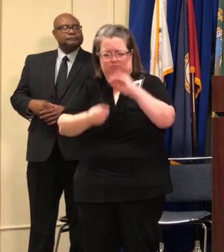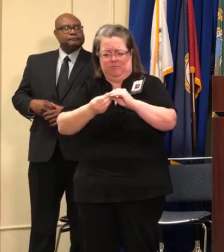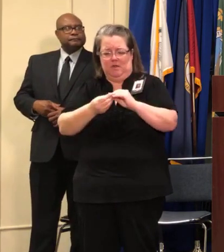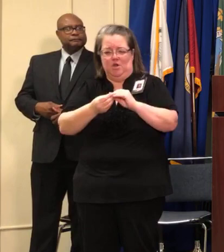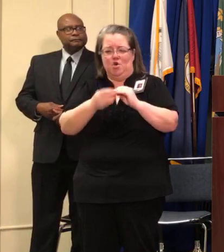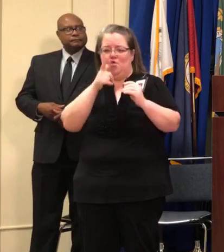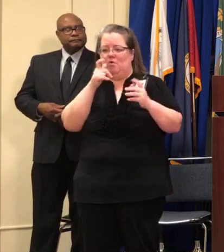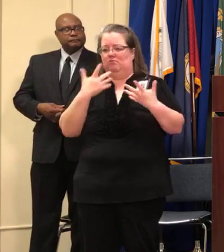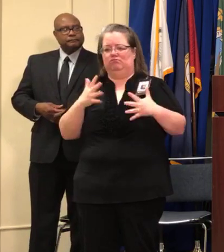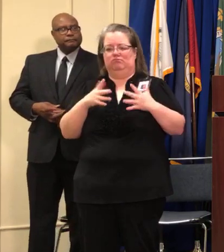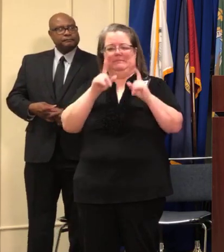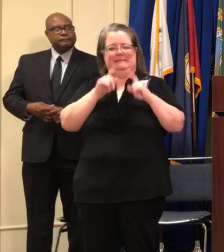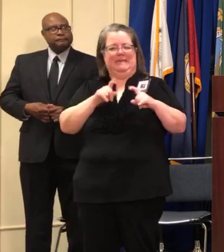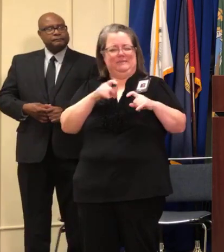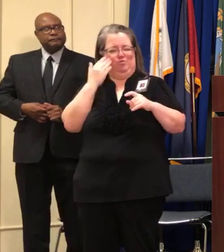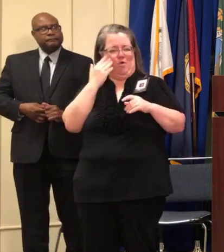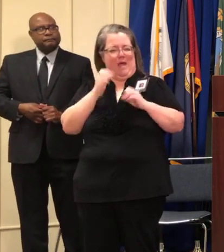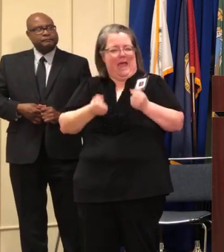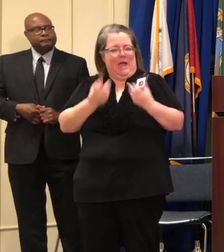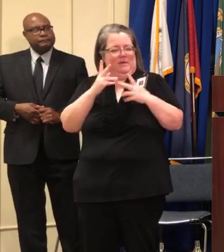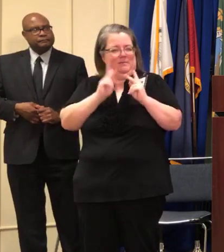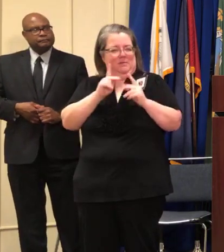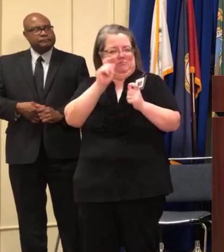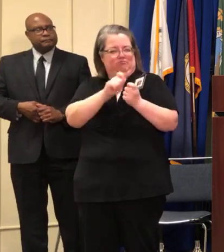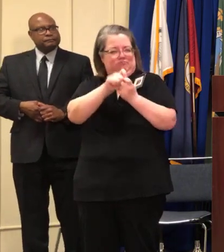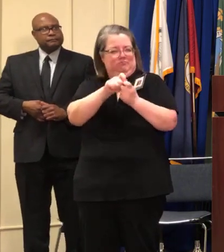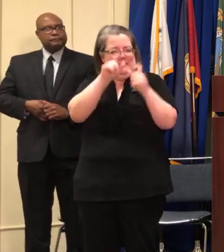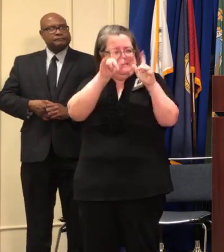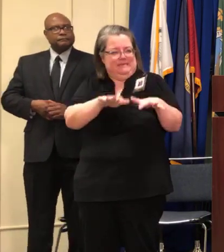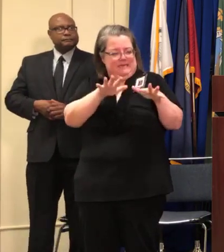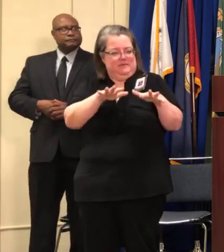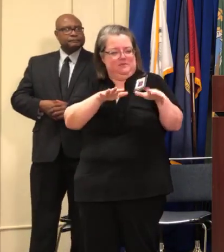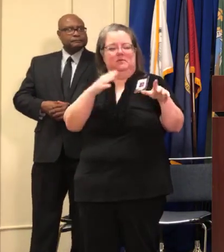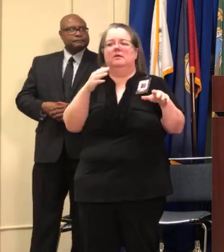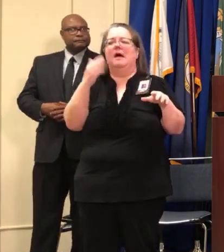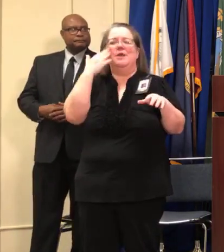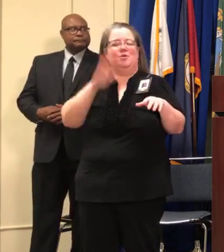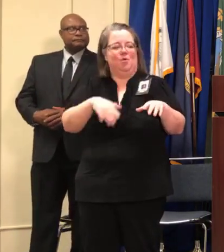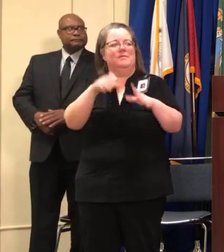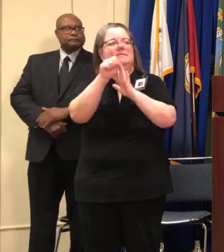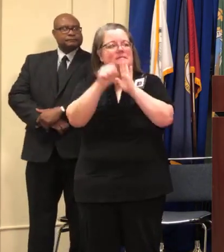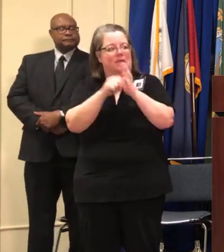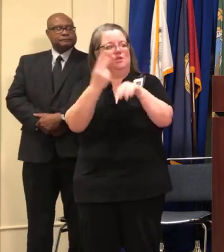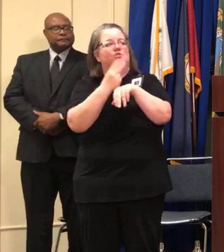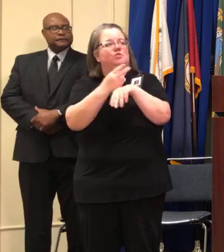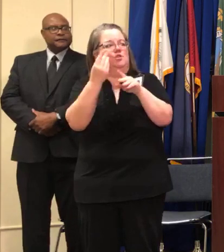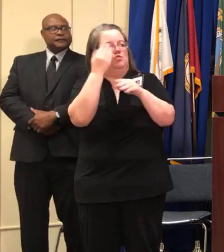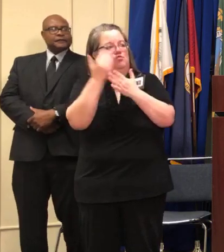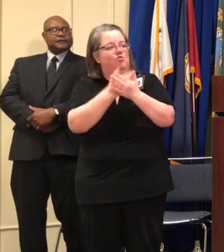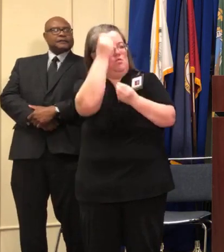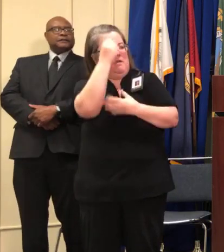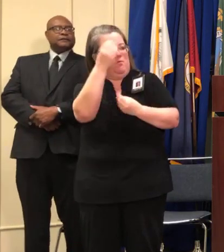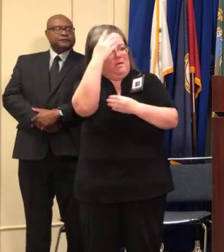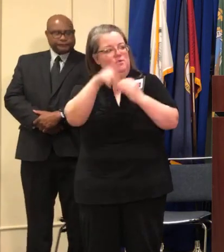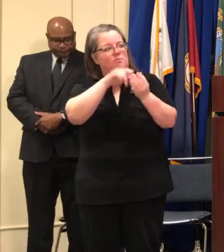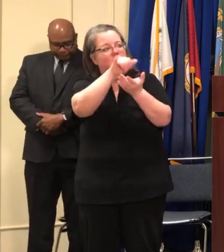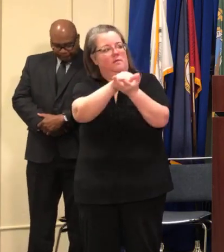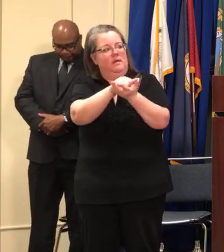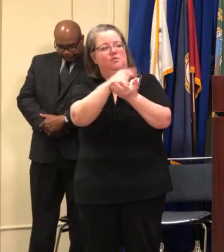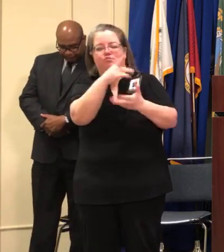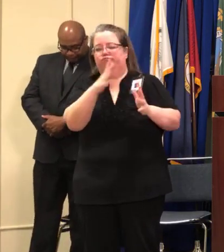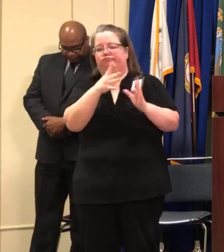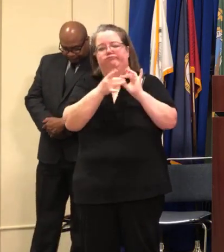who have been tested? I know the state is using a new database with that, and you talked about that